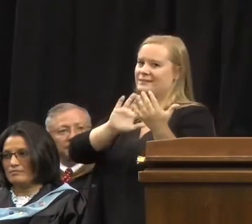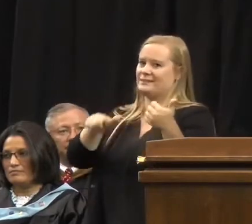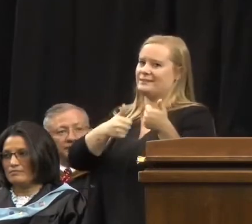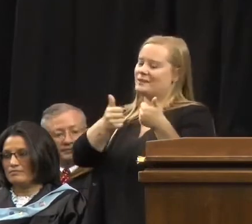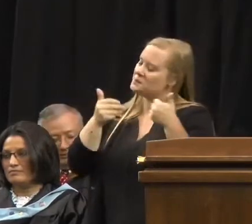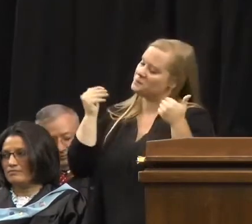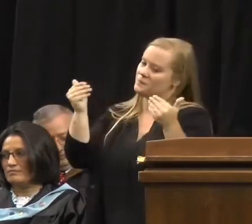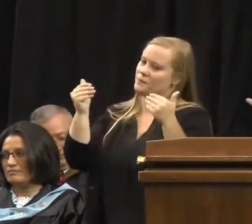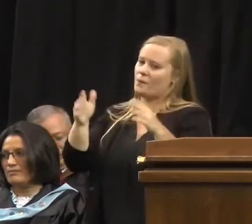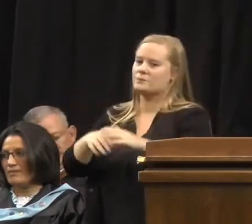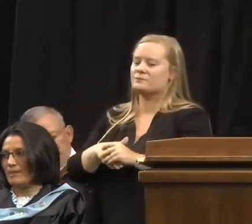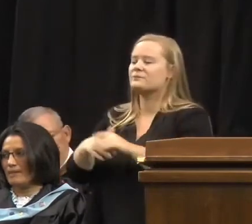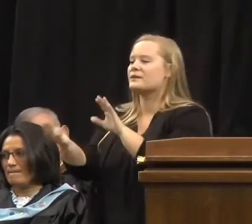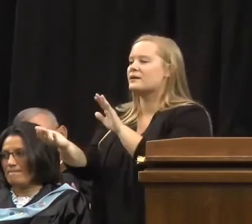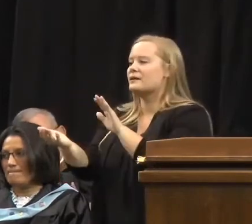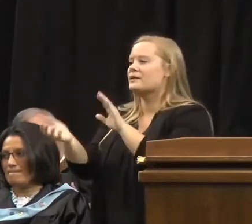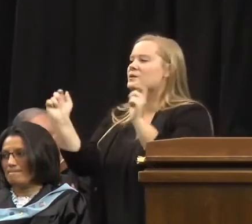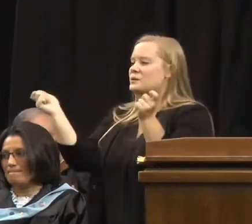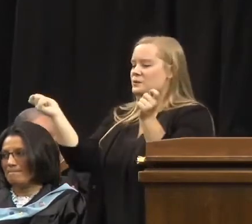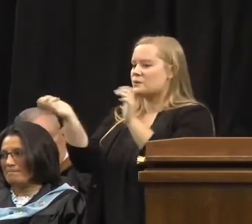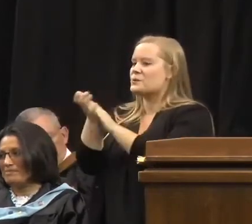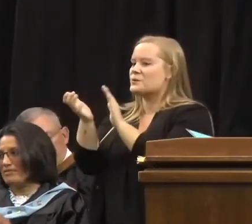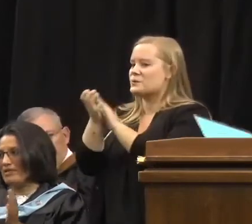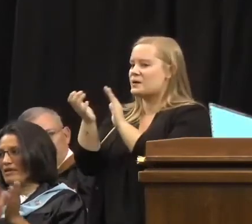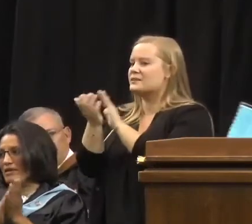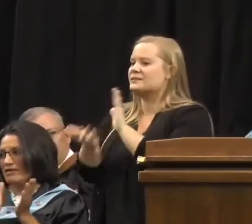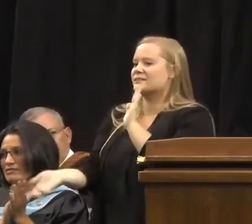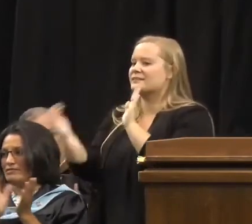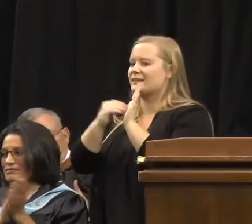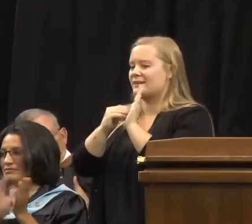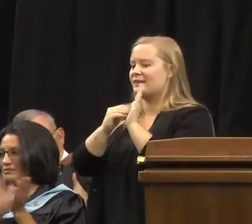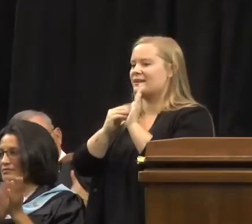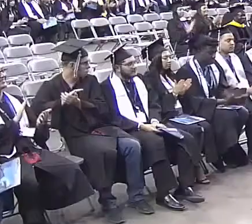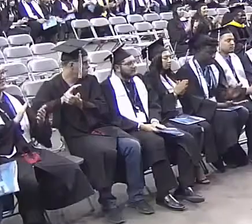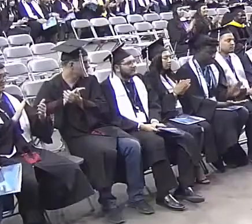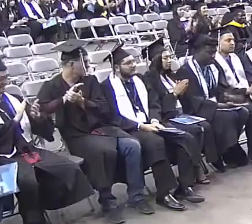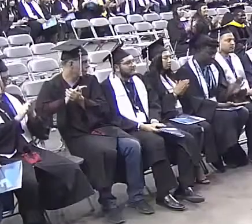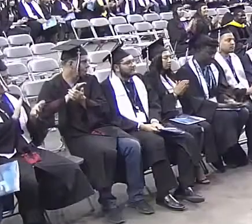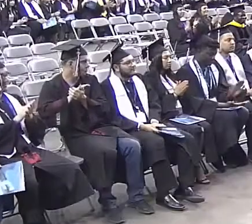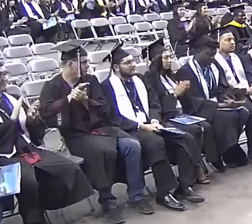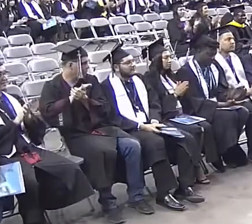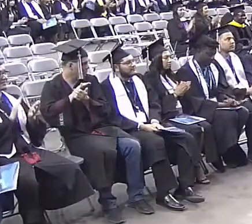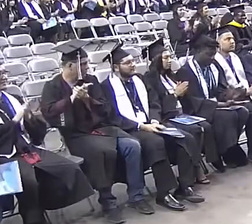get on your way. Congratulations to the class of 2022. Thank you very much.